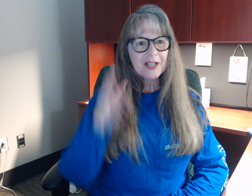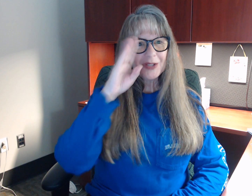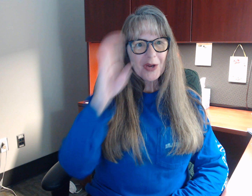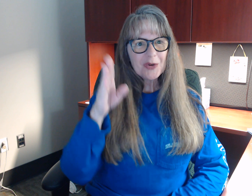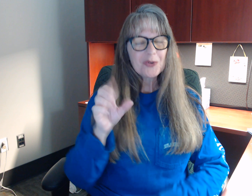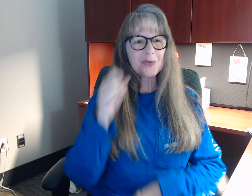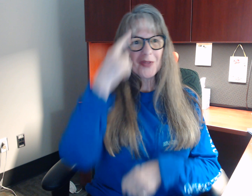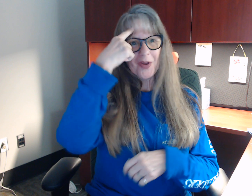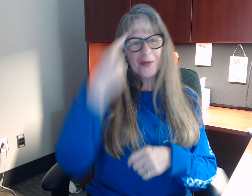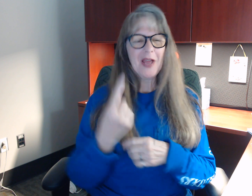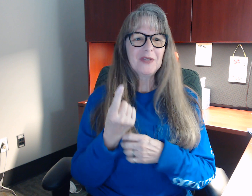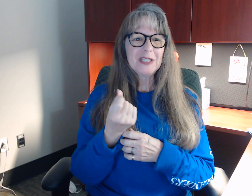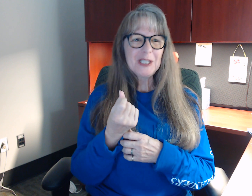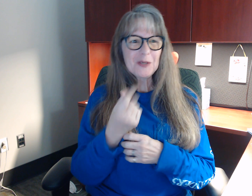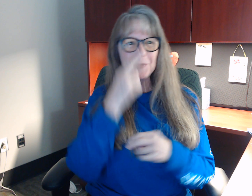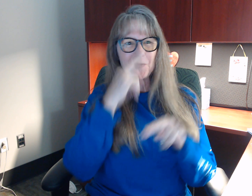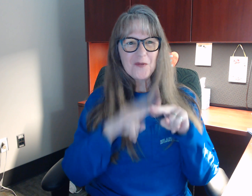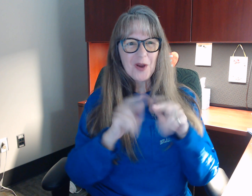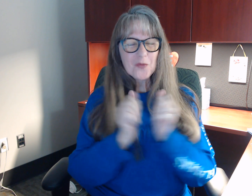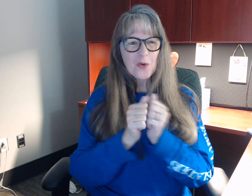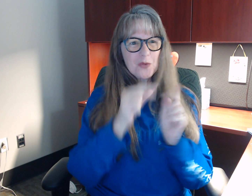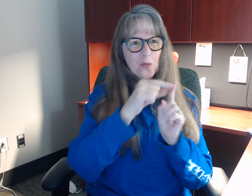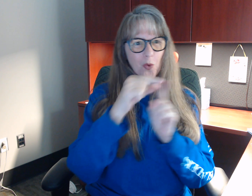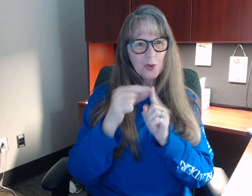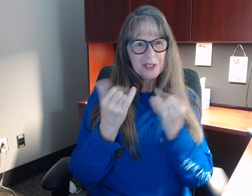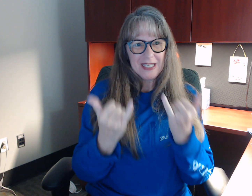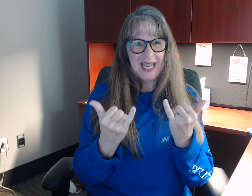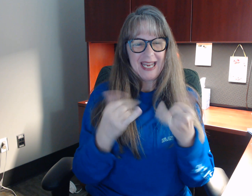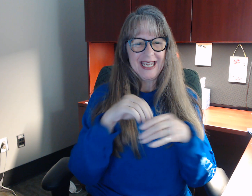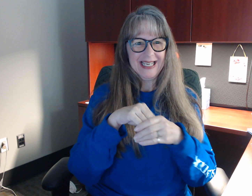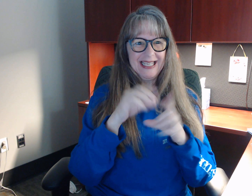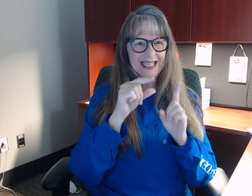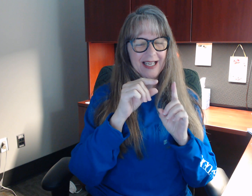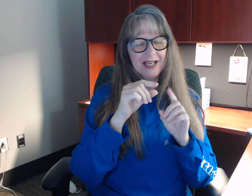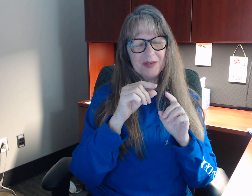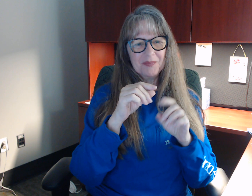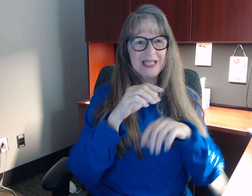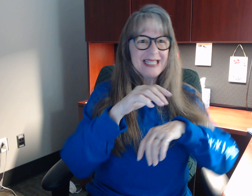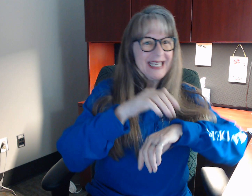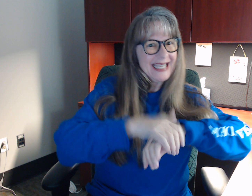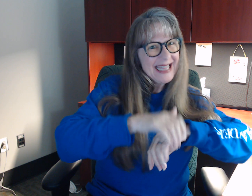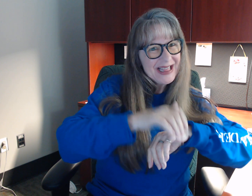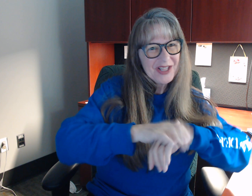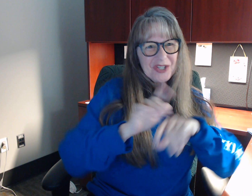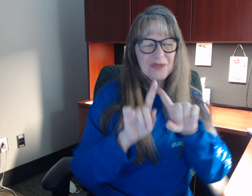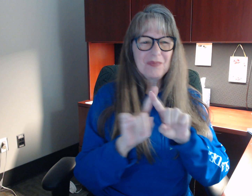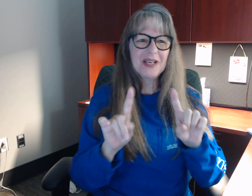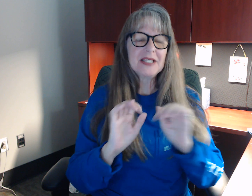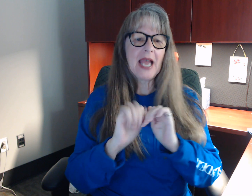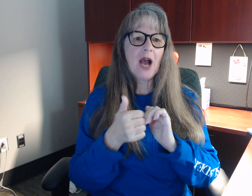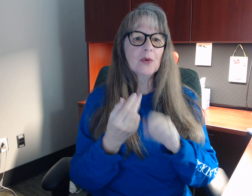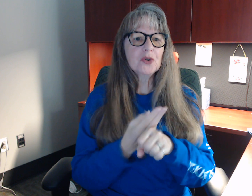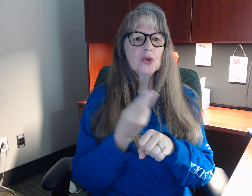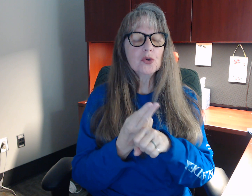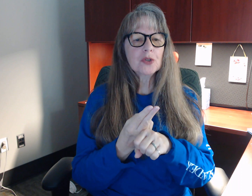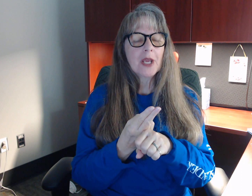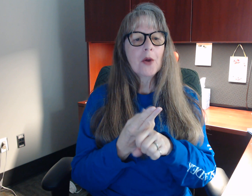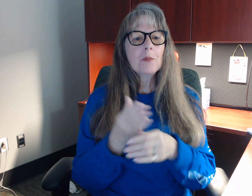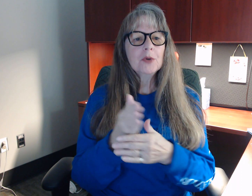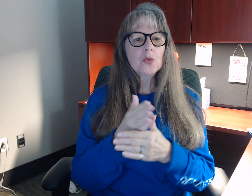Hello. So I thought we'd have a little bit of fun with words today. It's in English, but it's how it's used between